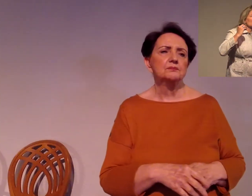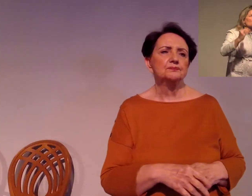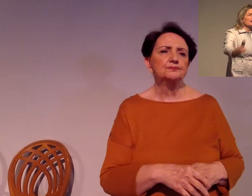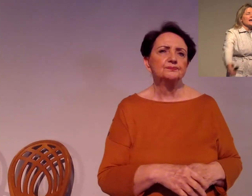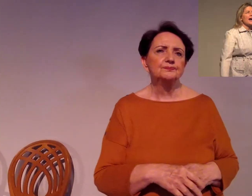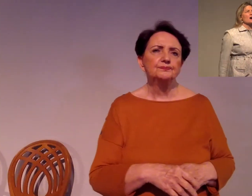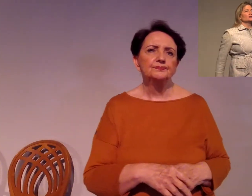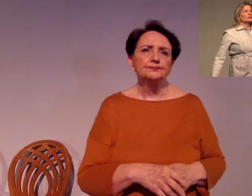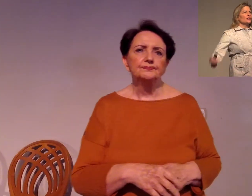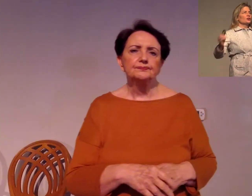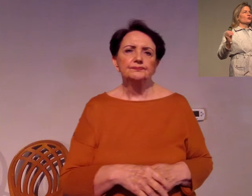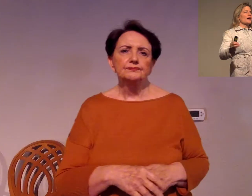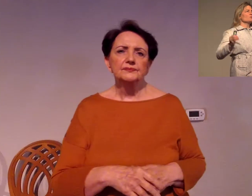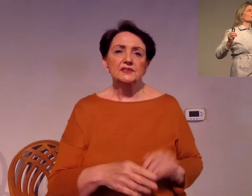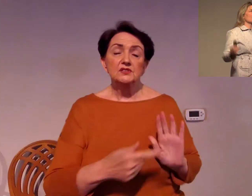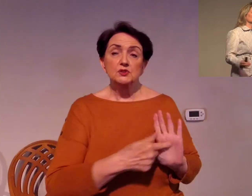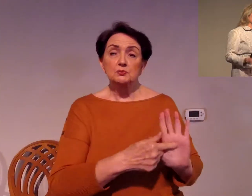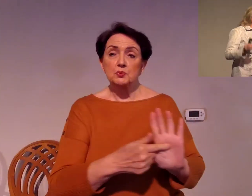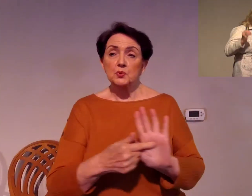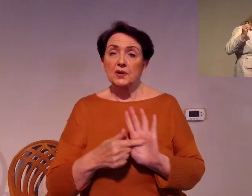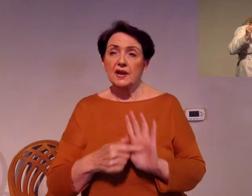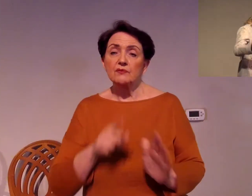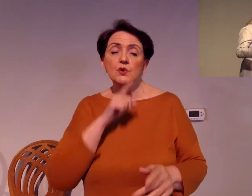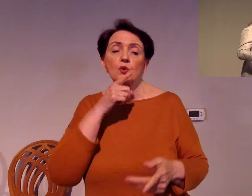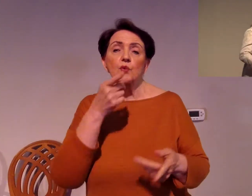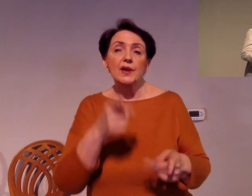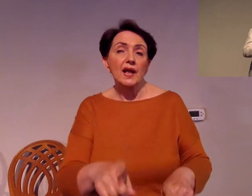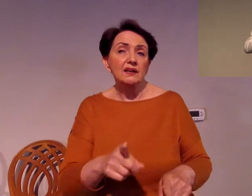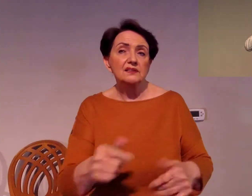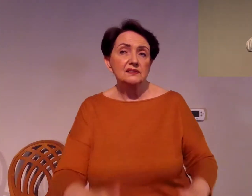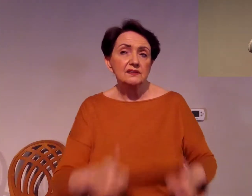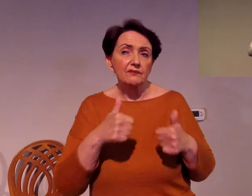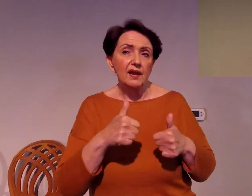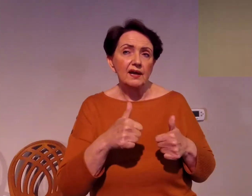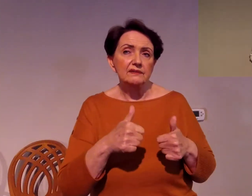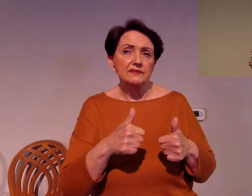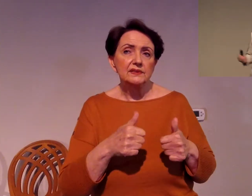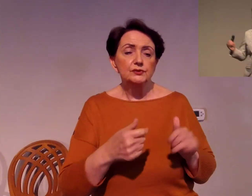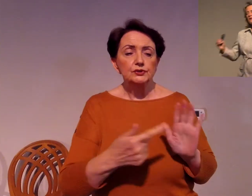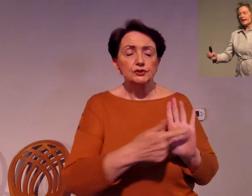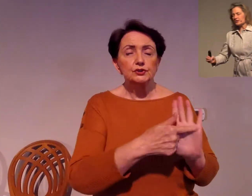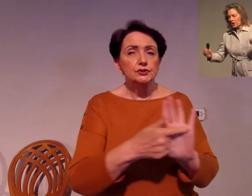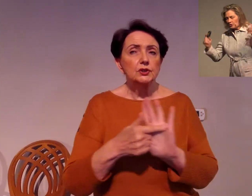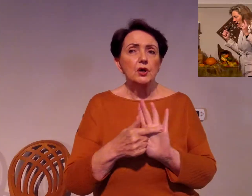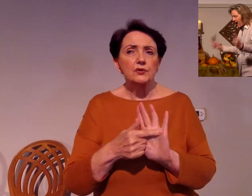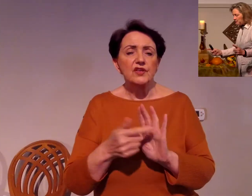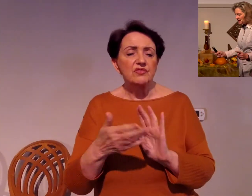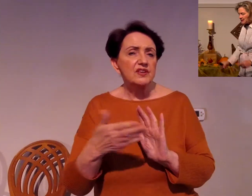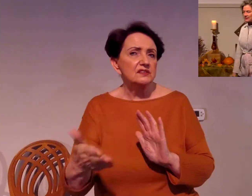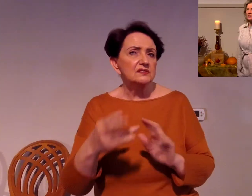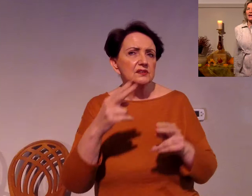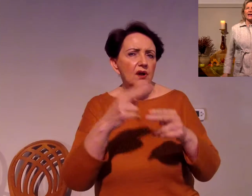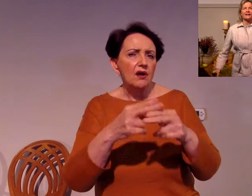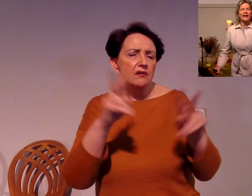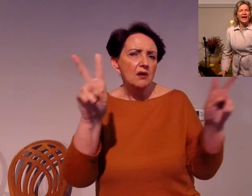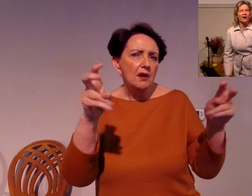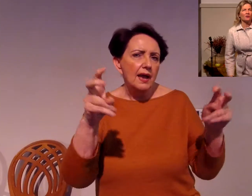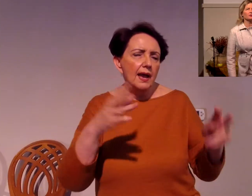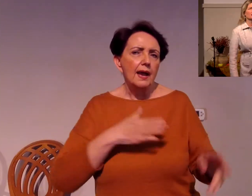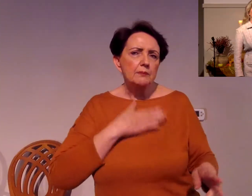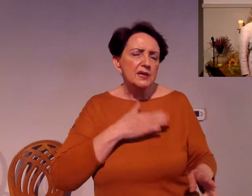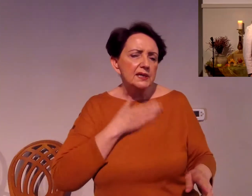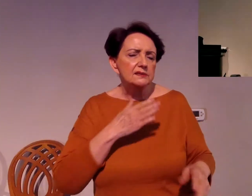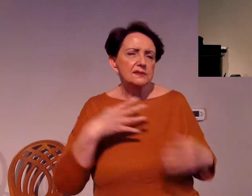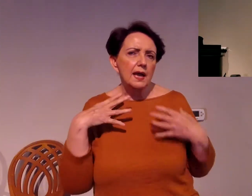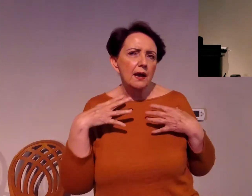It is to bring out the great realities of life. It is to bring out these things called happiness and